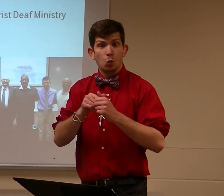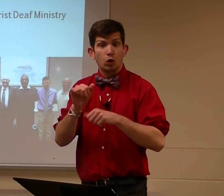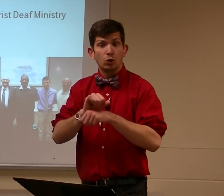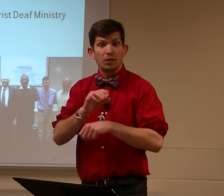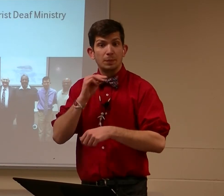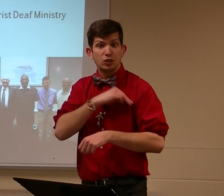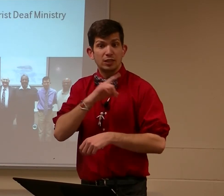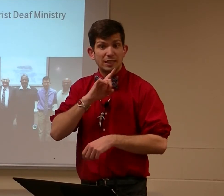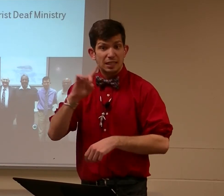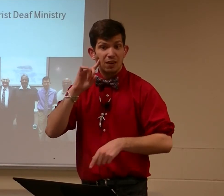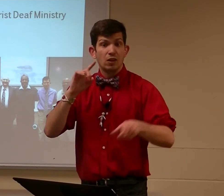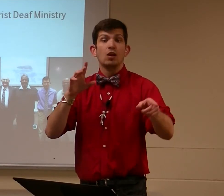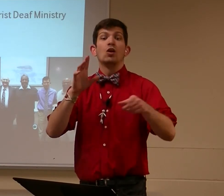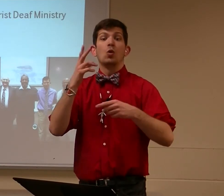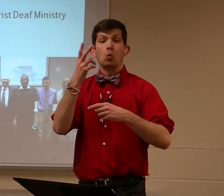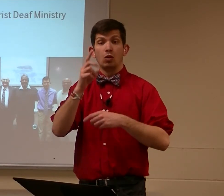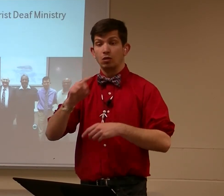Work with the mission of the deaf.